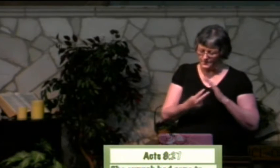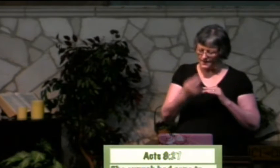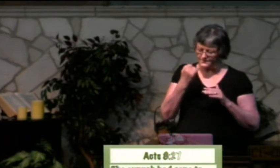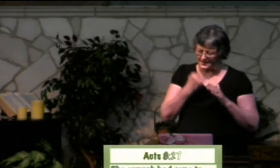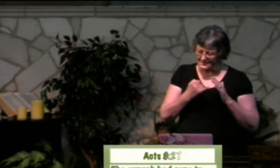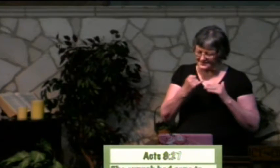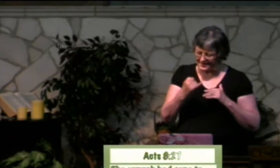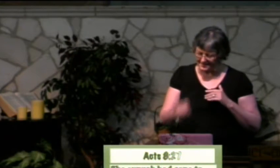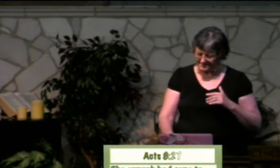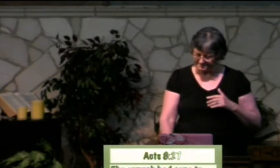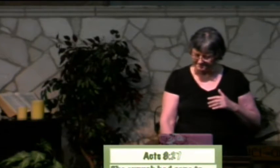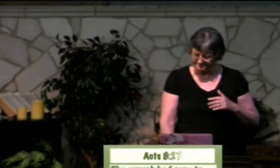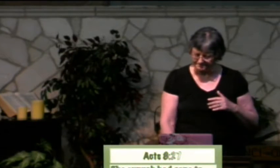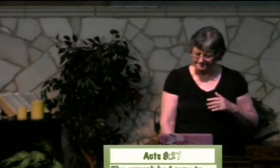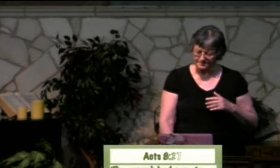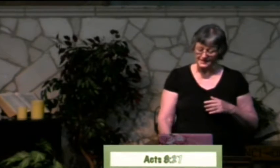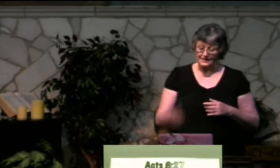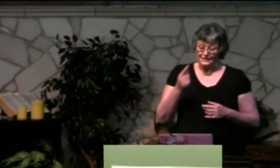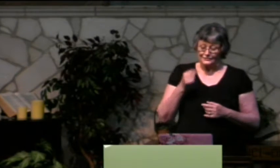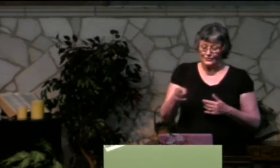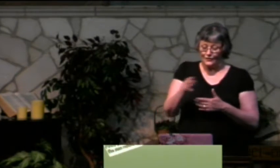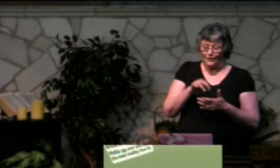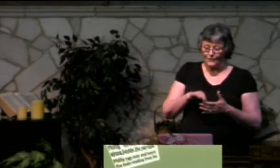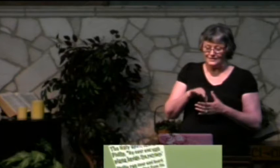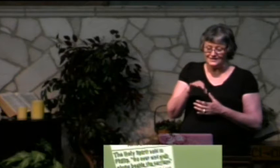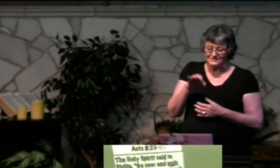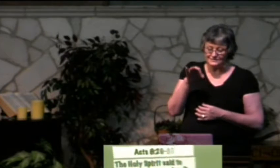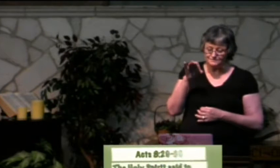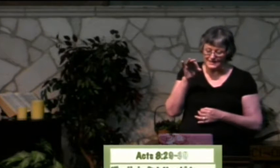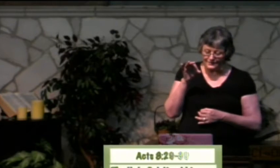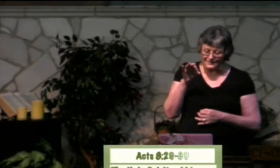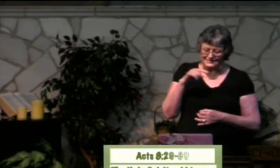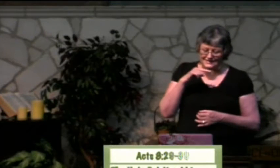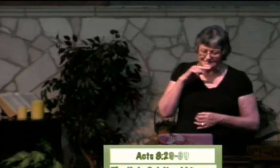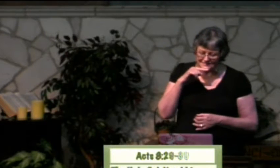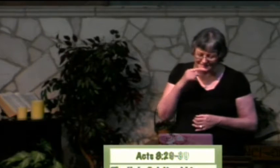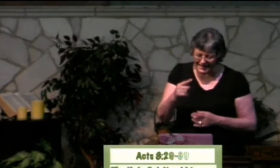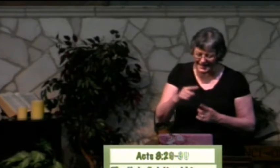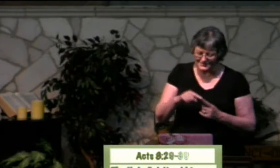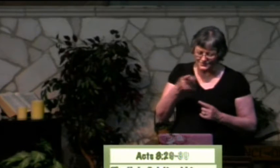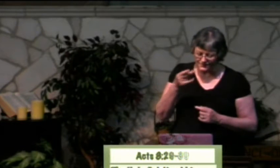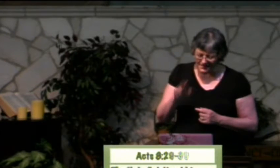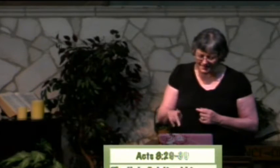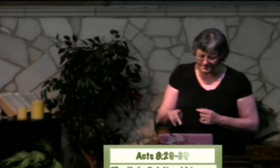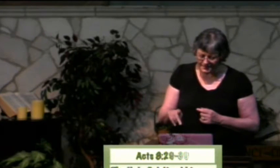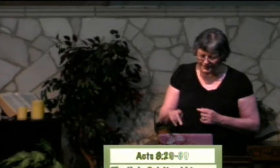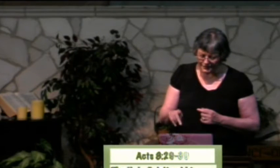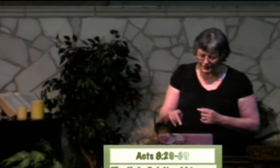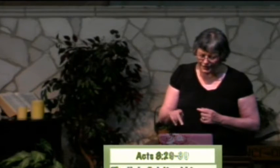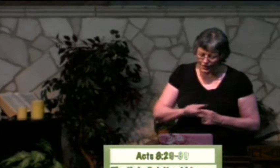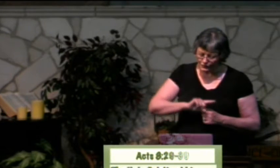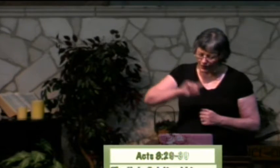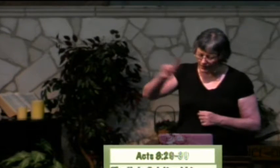prophet Isaiah. The Holy Spirit said to Philip, go